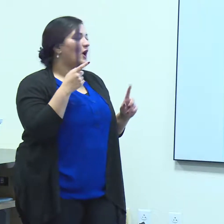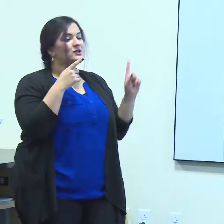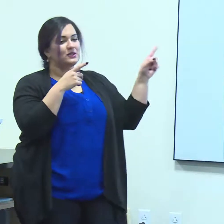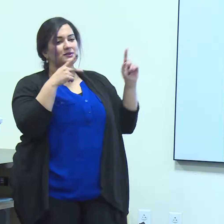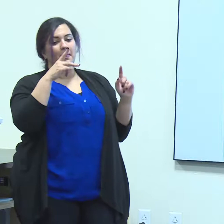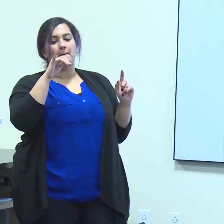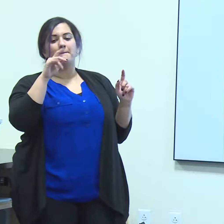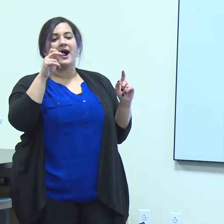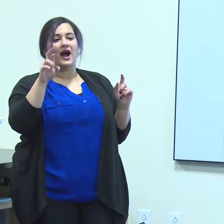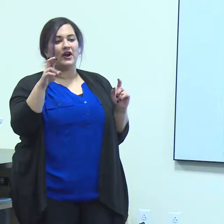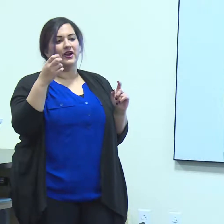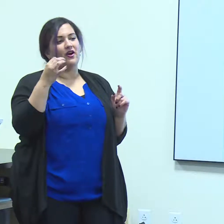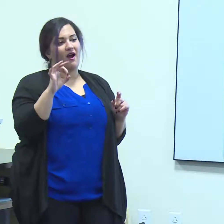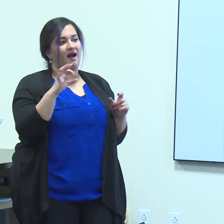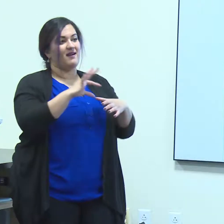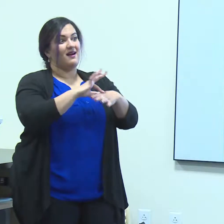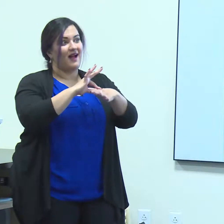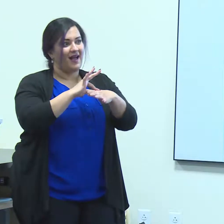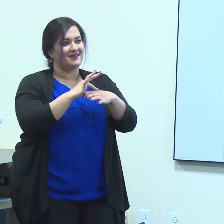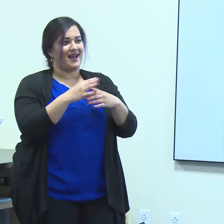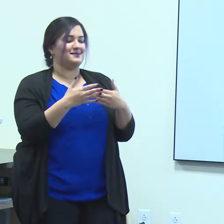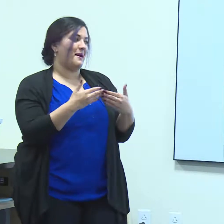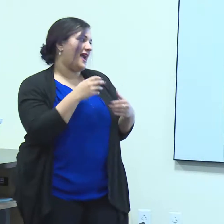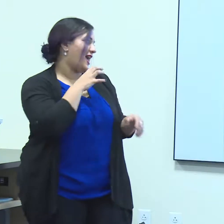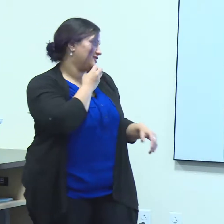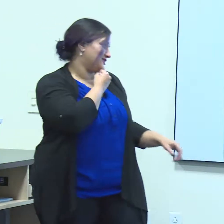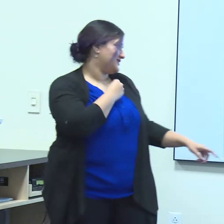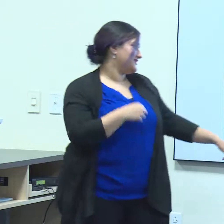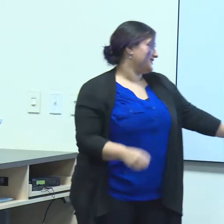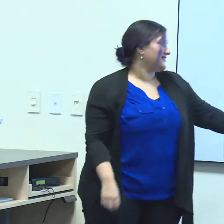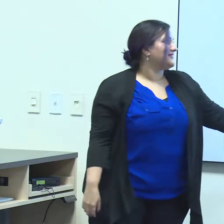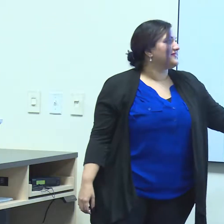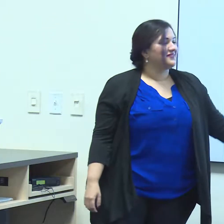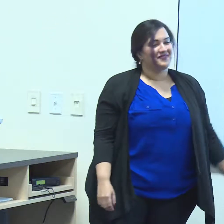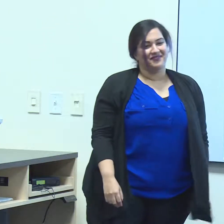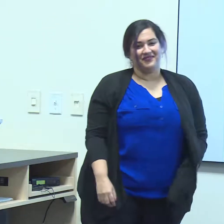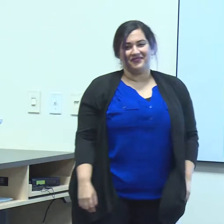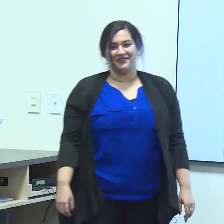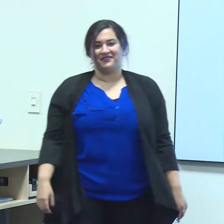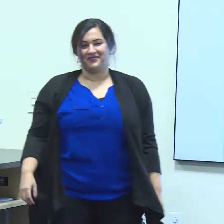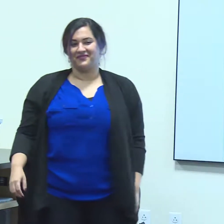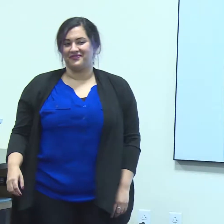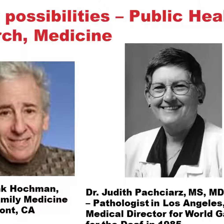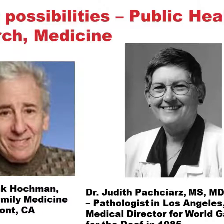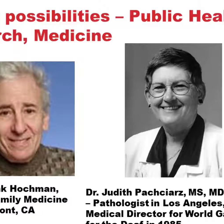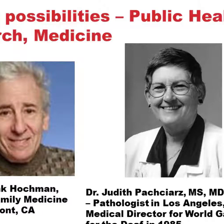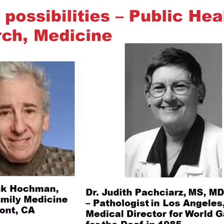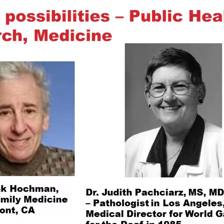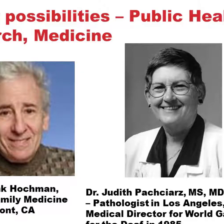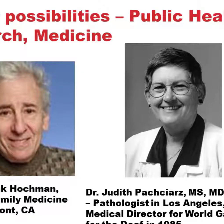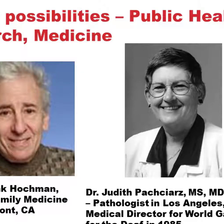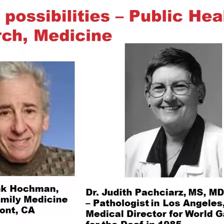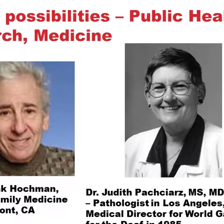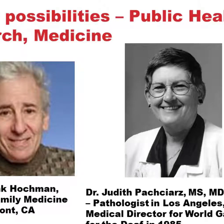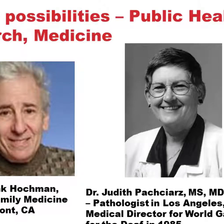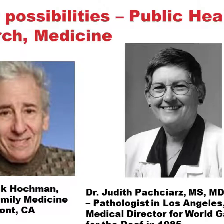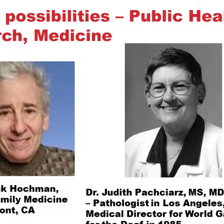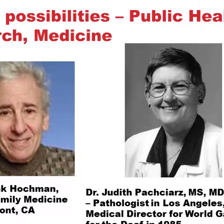been amazing in her field. But now, context matters. That's very important and something that she taught us.